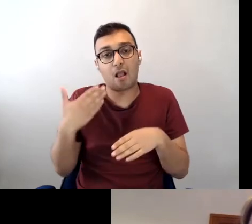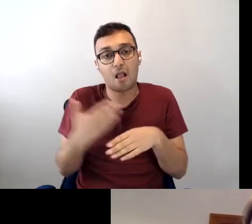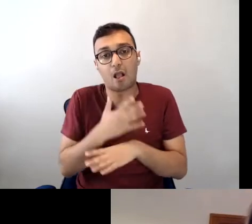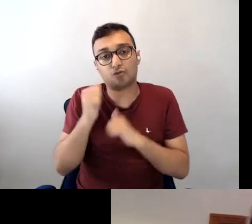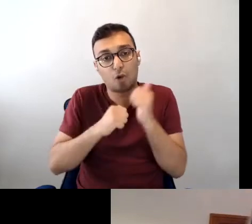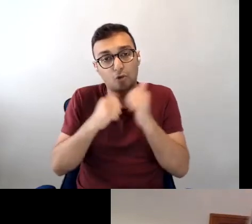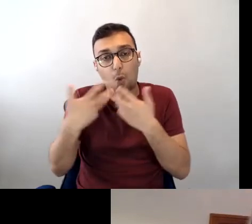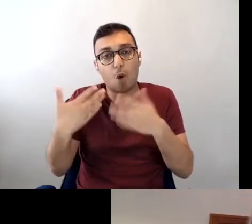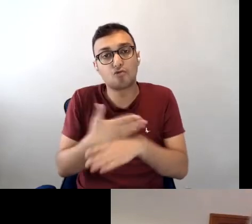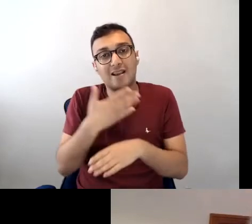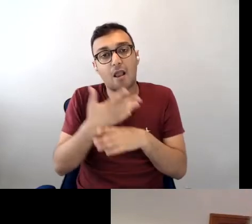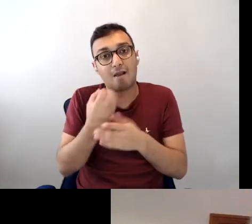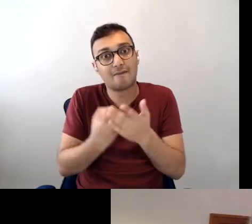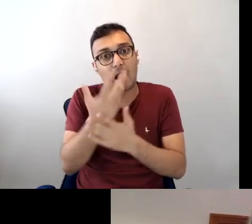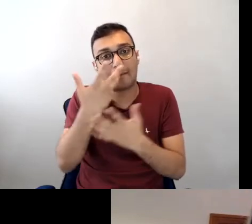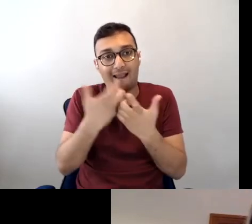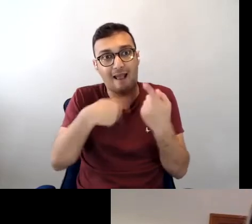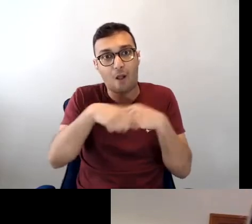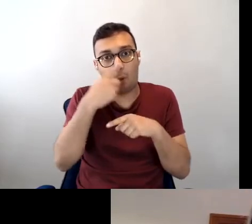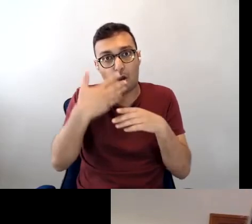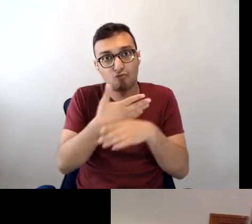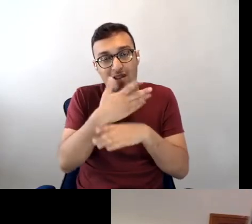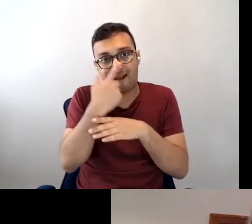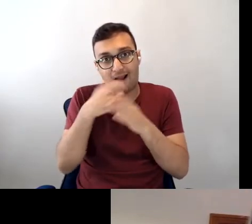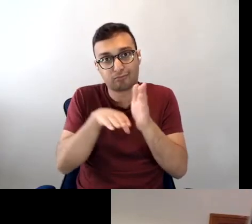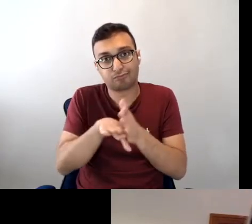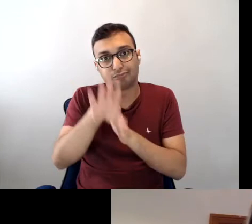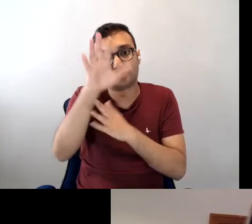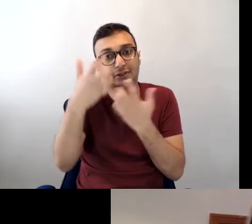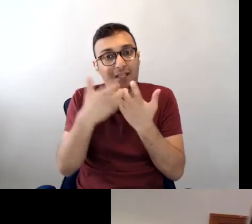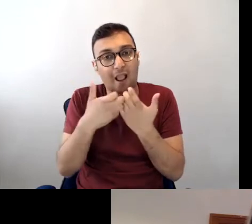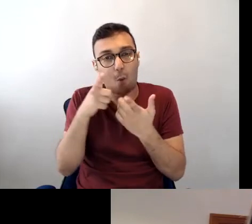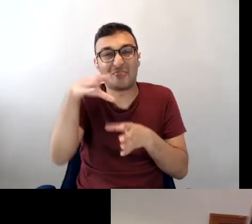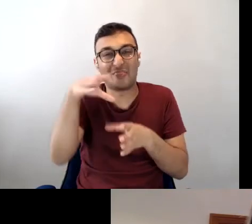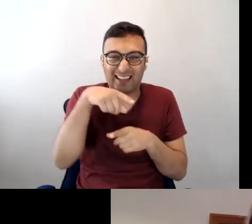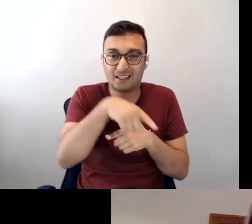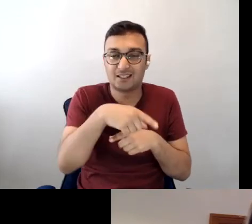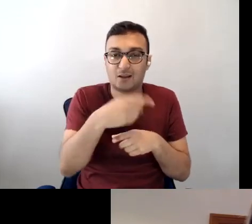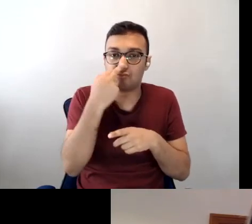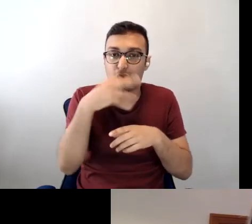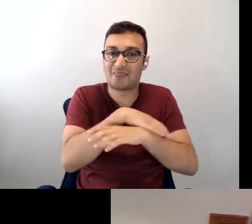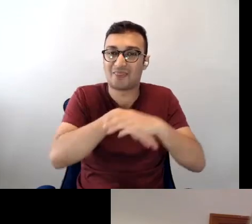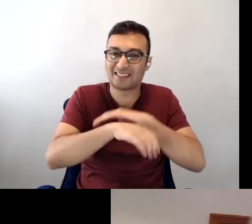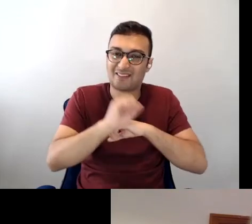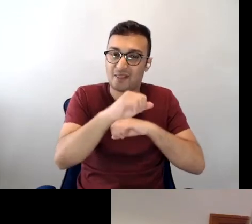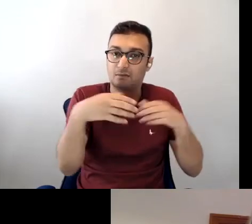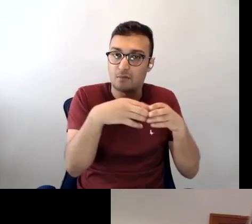program in the orthotics and prosthetics service. In the fifth